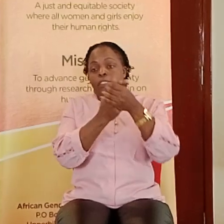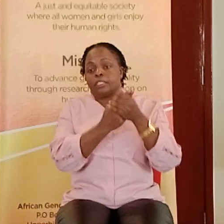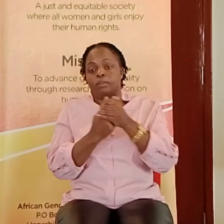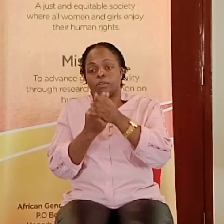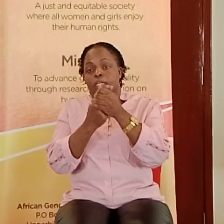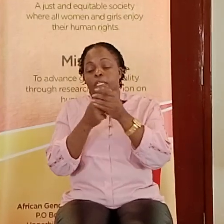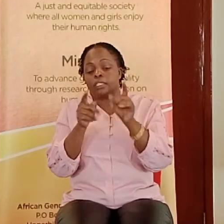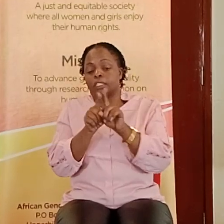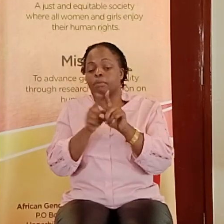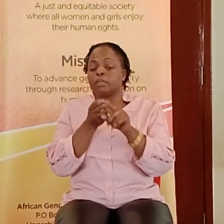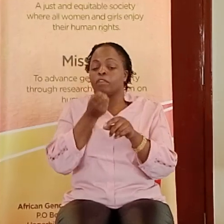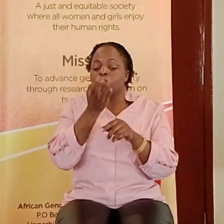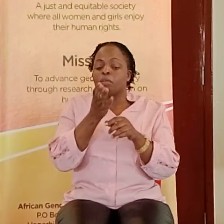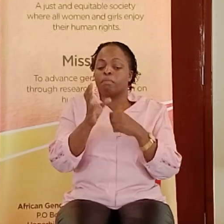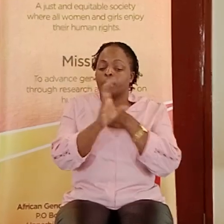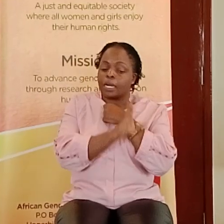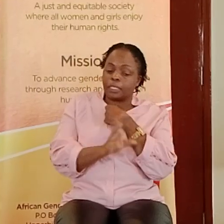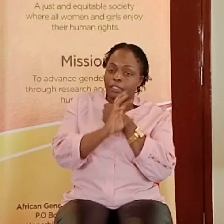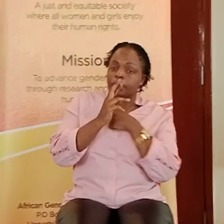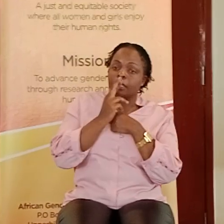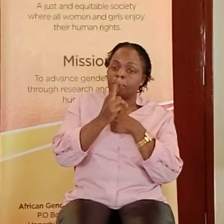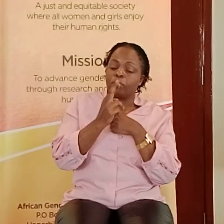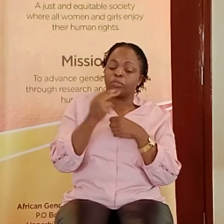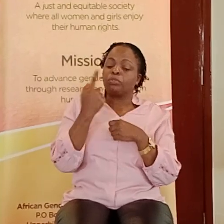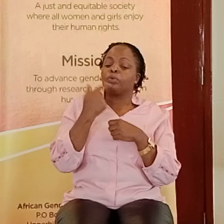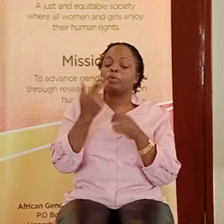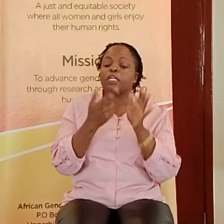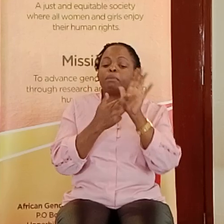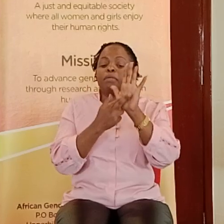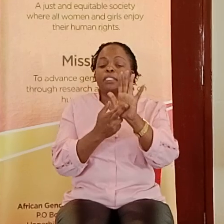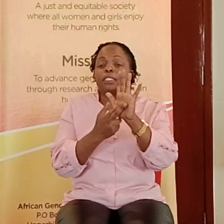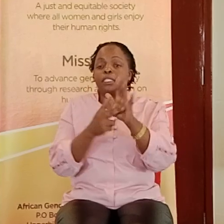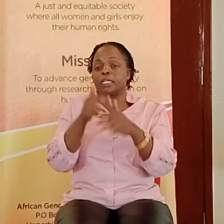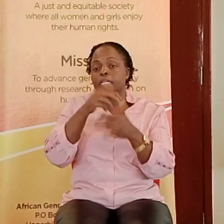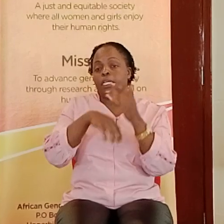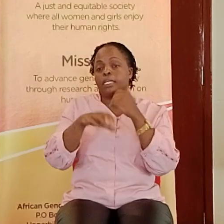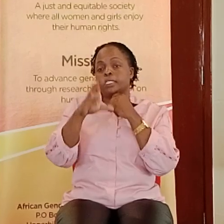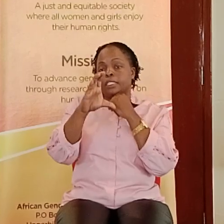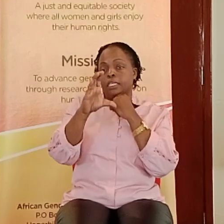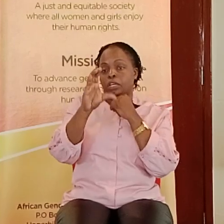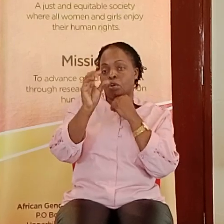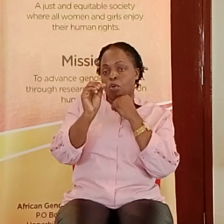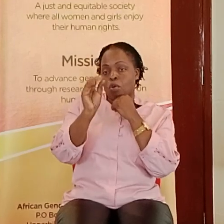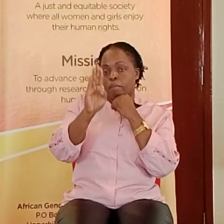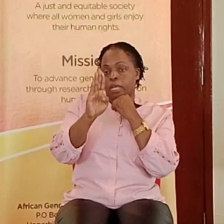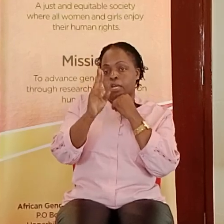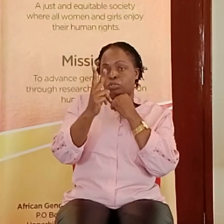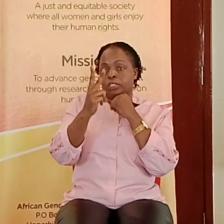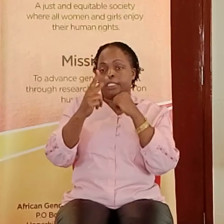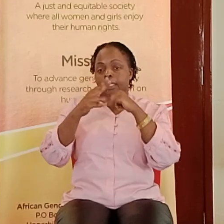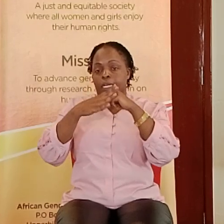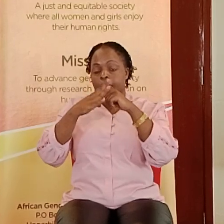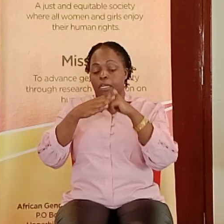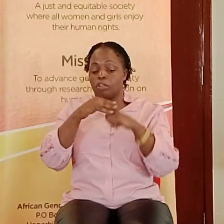reports that will be represented in COP29. So I think those are very